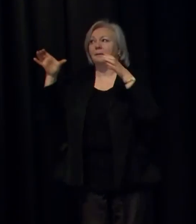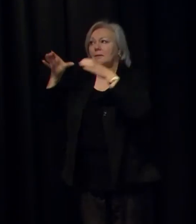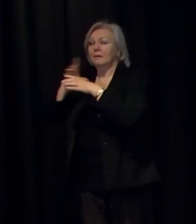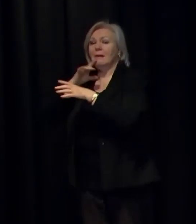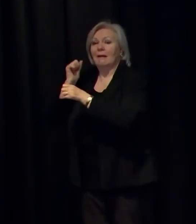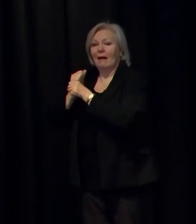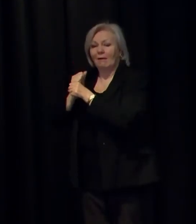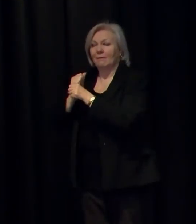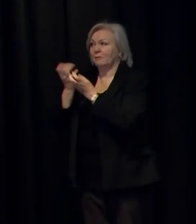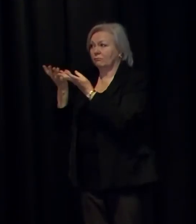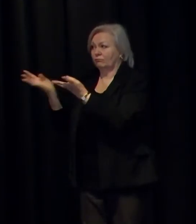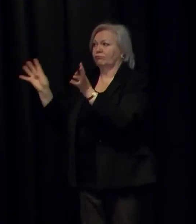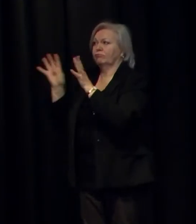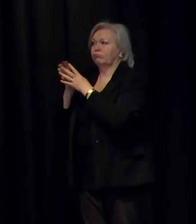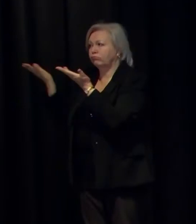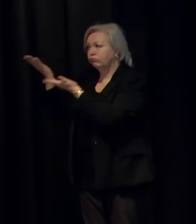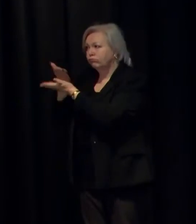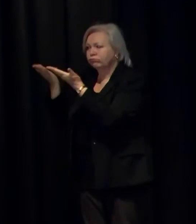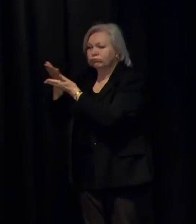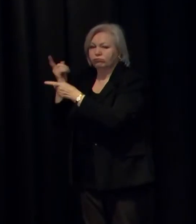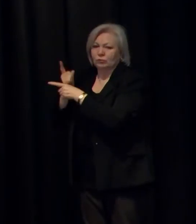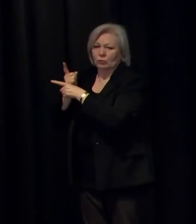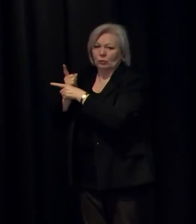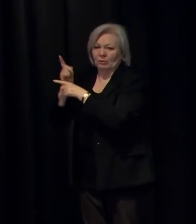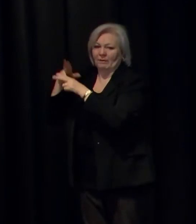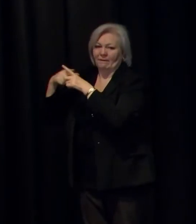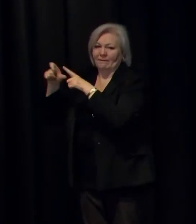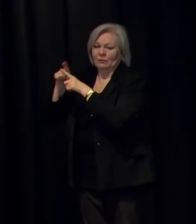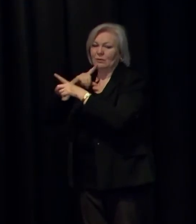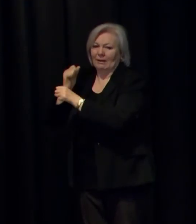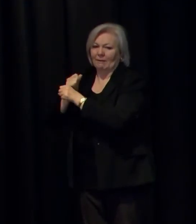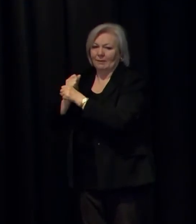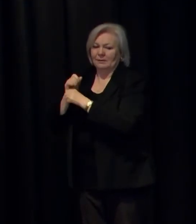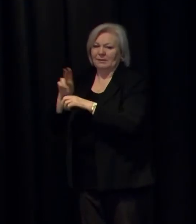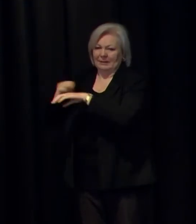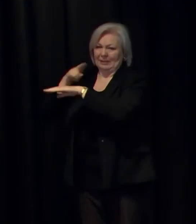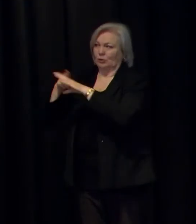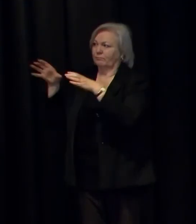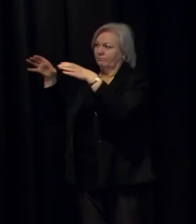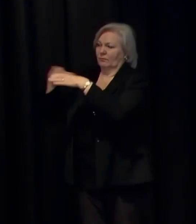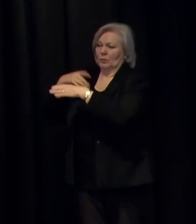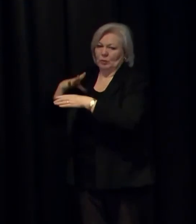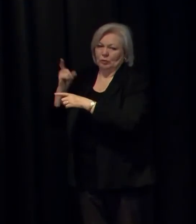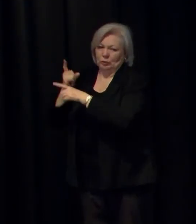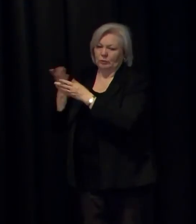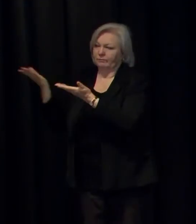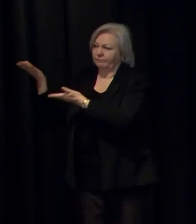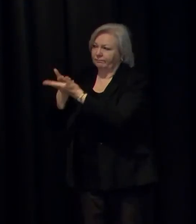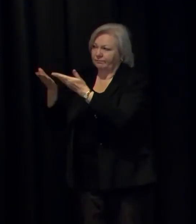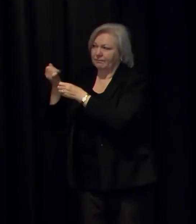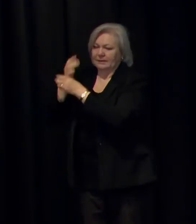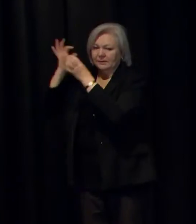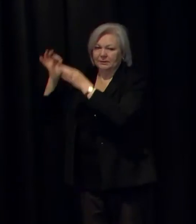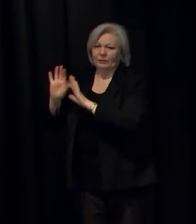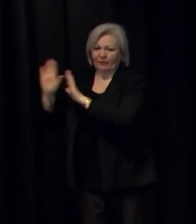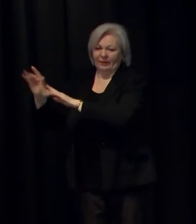try and work that through. But we want the least impactful thing possible. Like we don't want to be